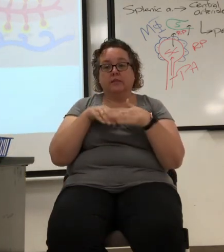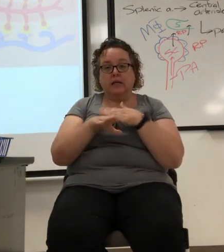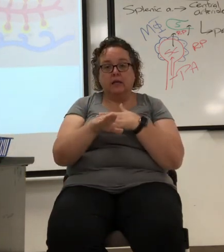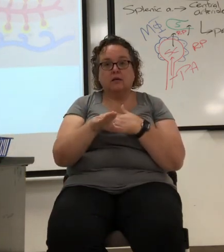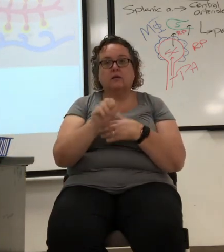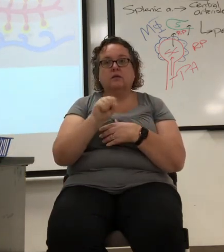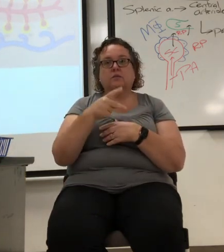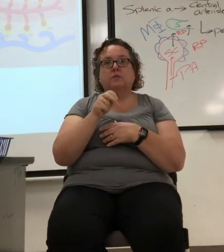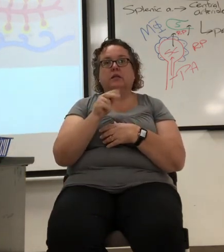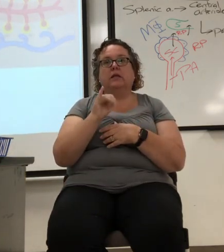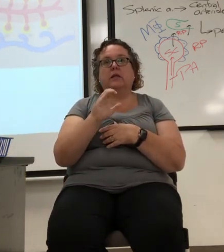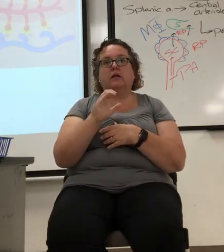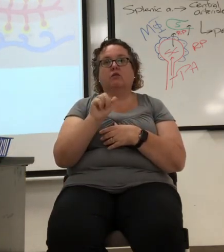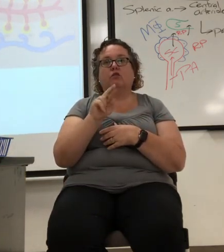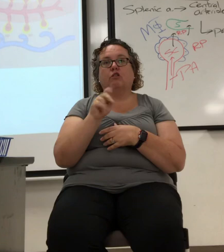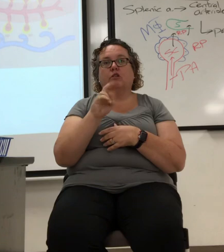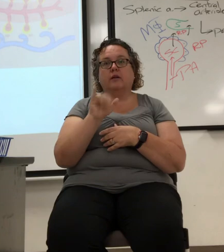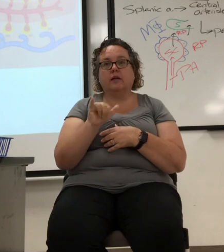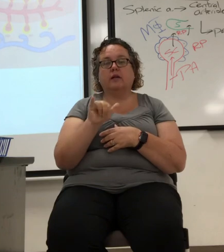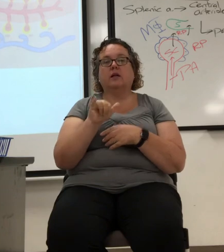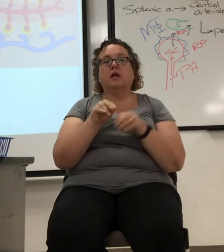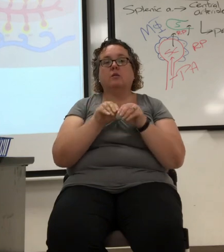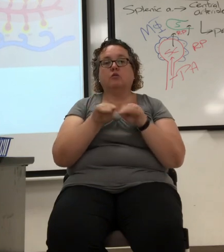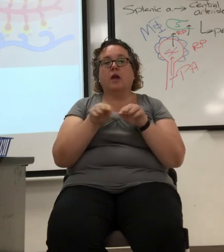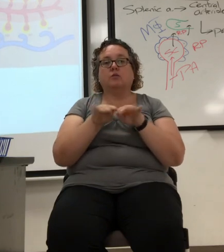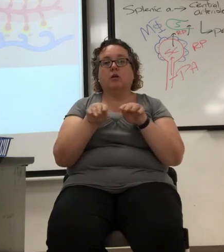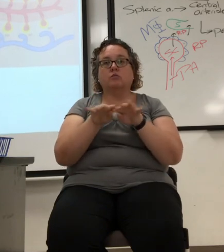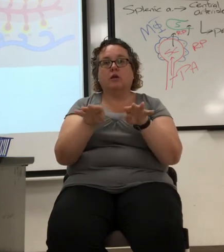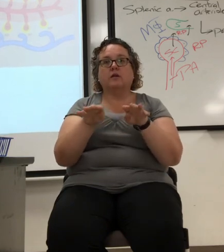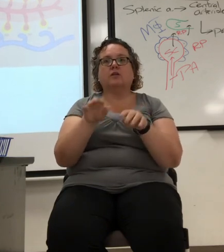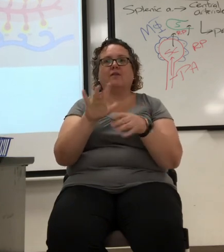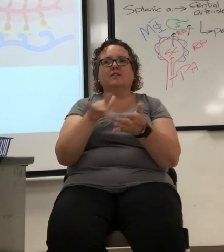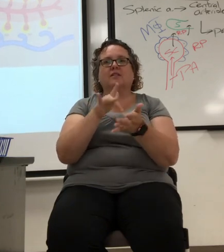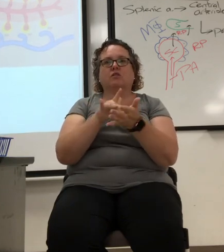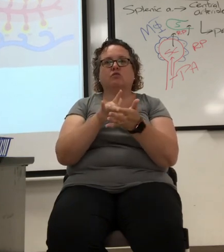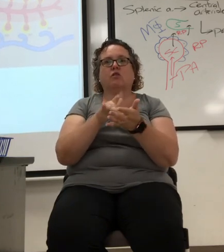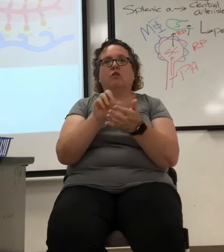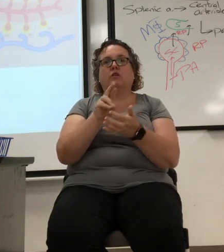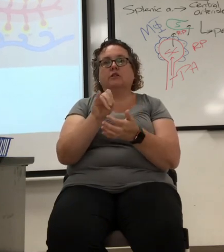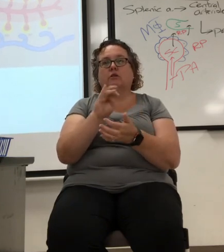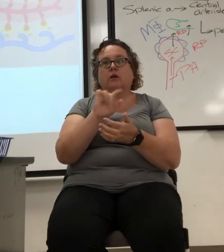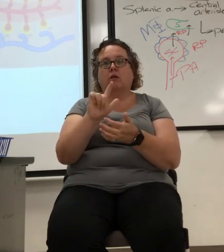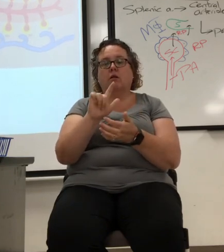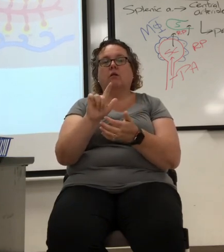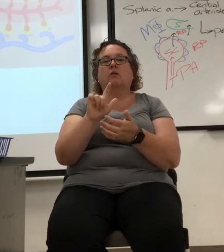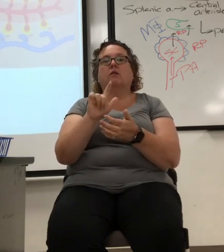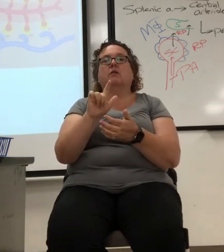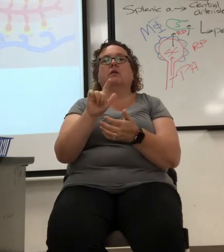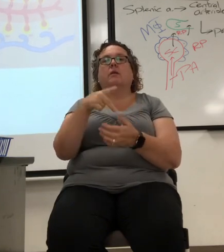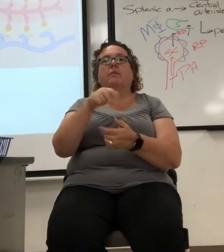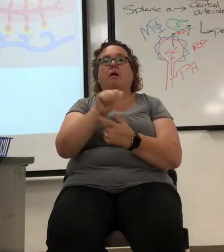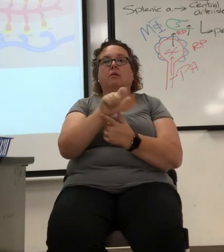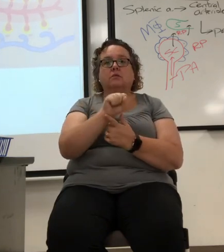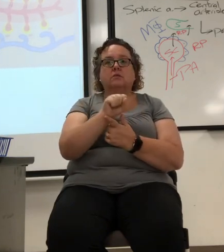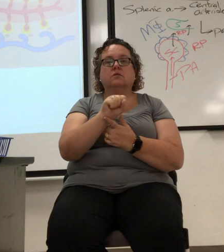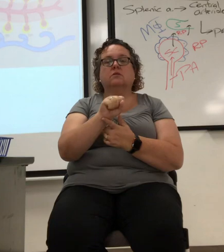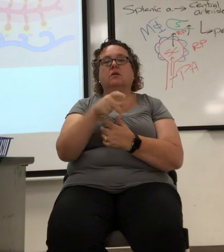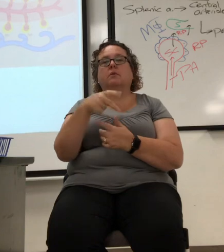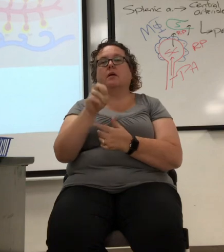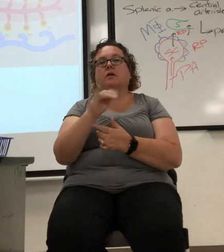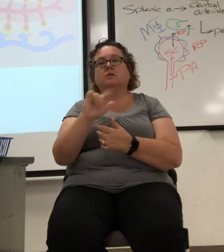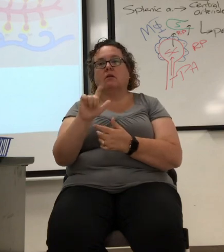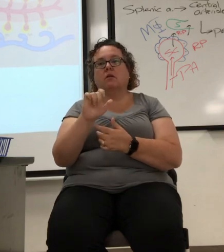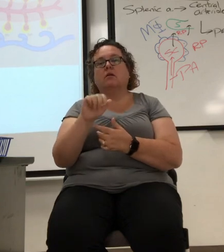splenic artery, branch out, branch out, branch out. You have central arterial in the PALs, penicillia or artery,